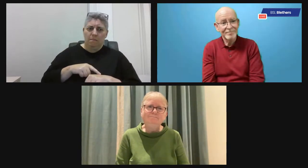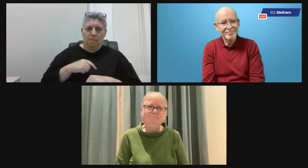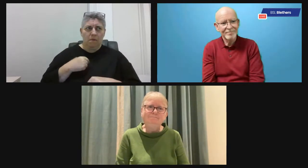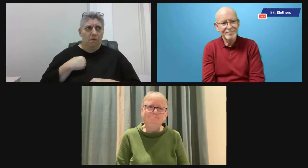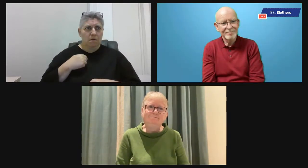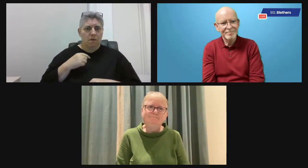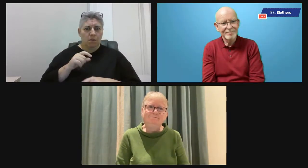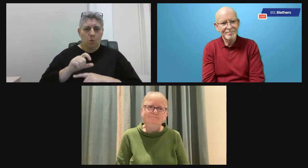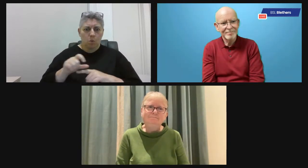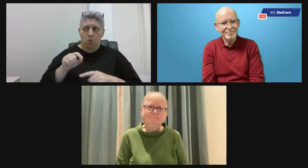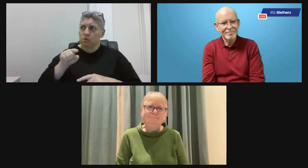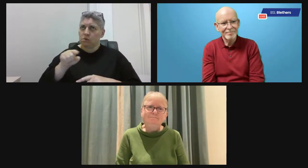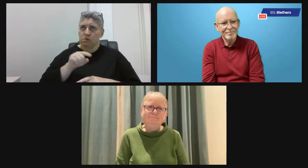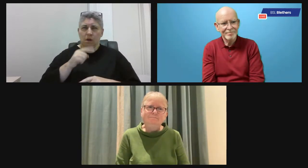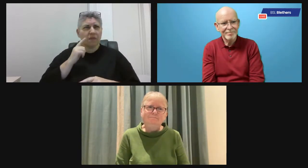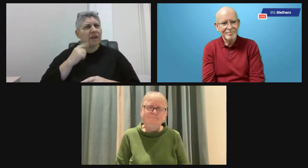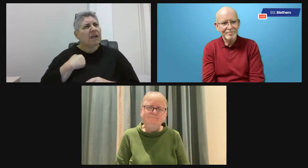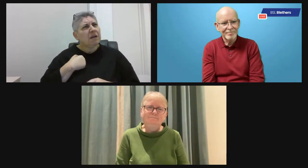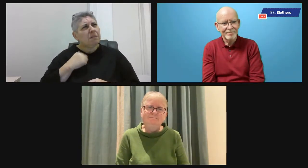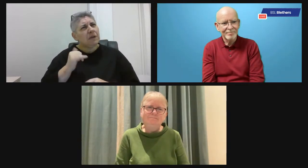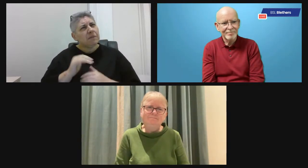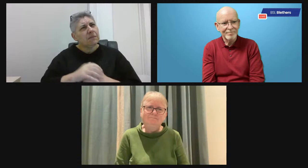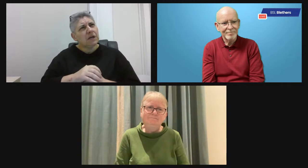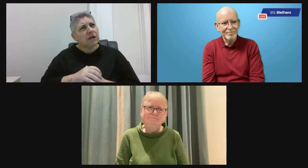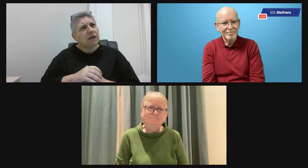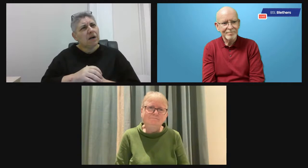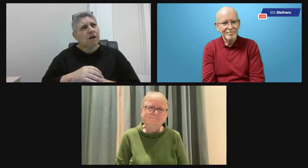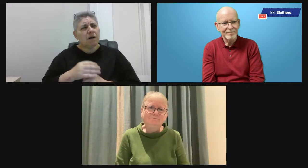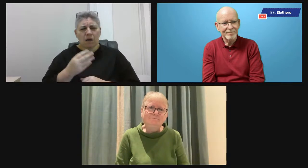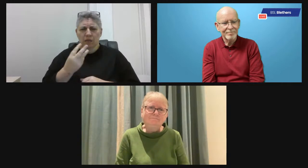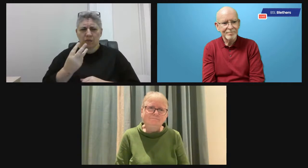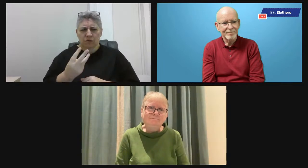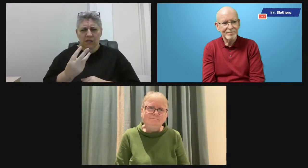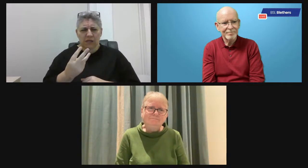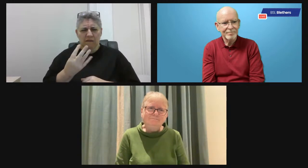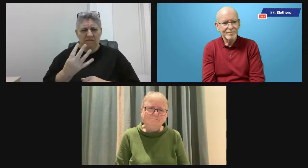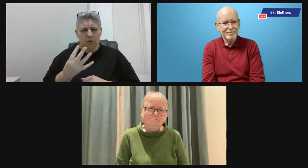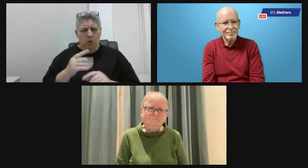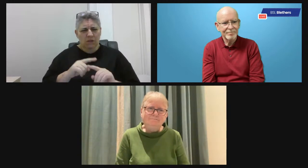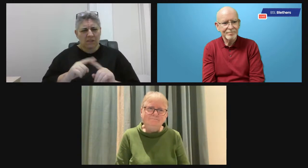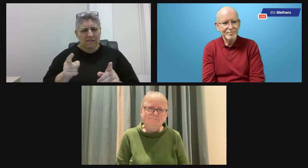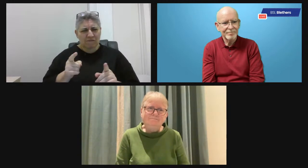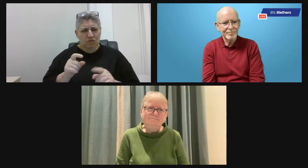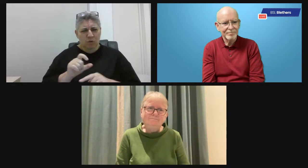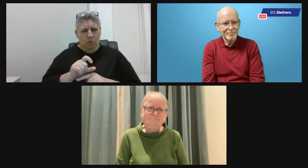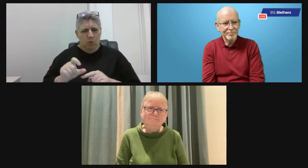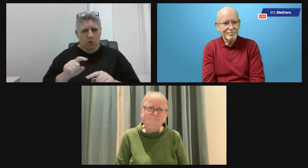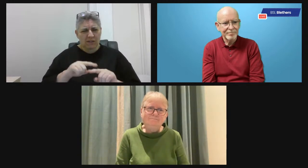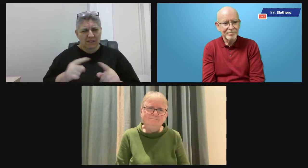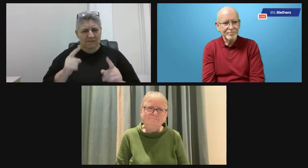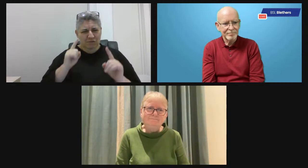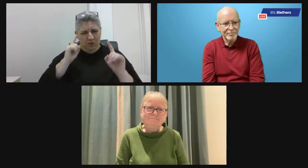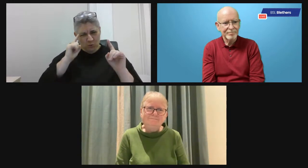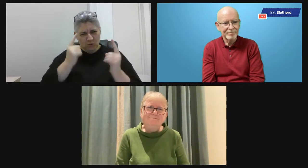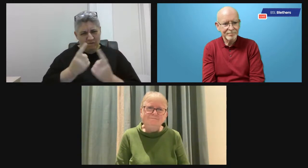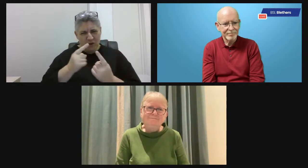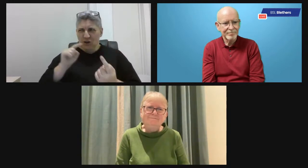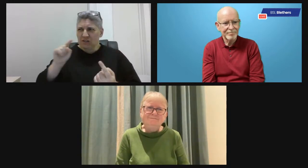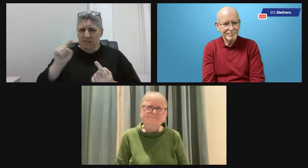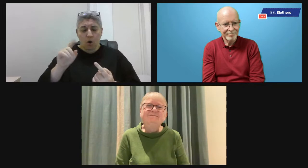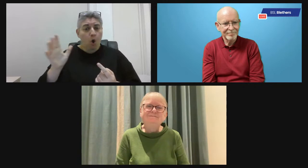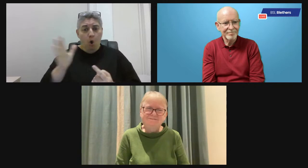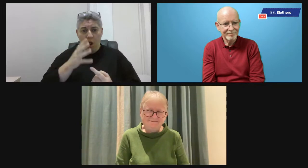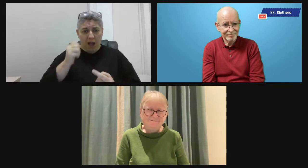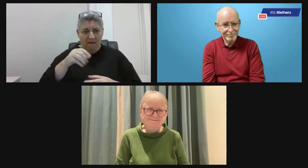I mean, I suppose if I'm thinking way back to my time, I'm just thinking, I think there was 3 or 4